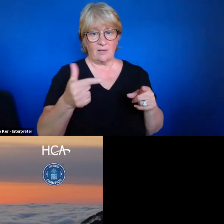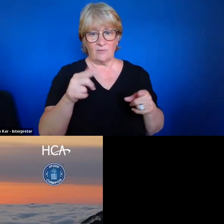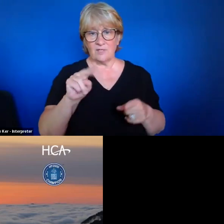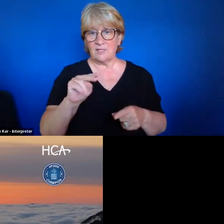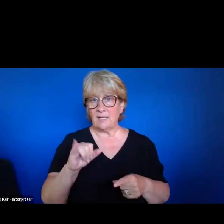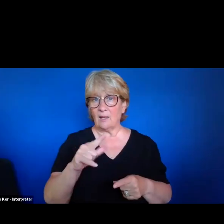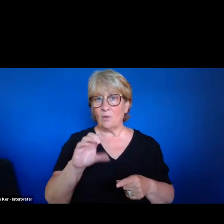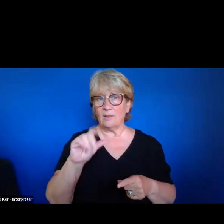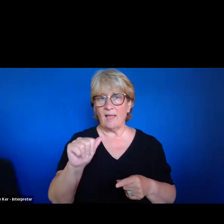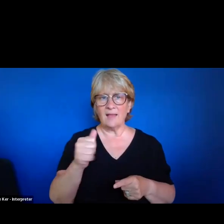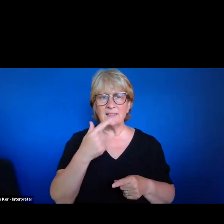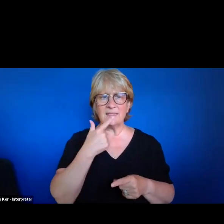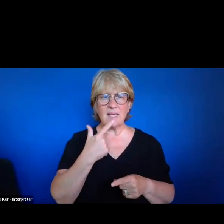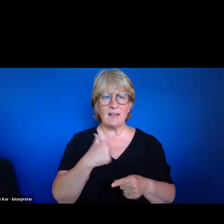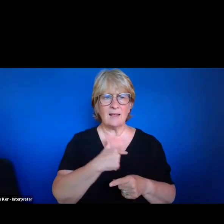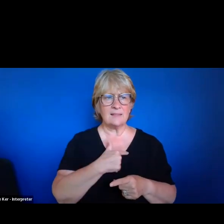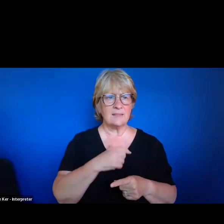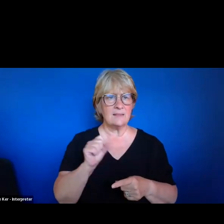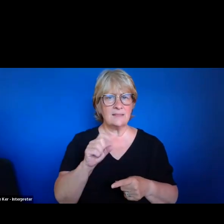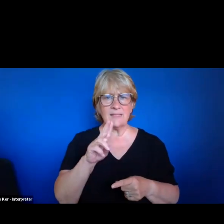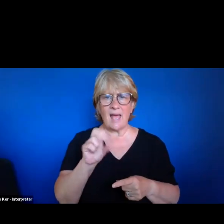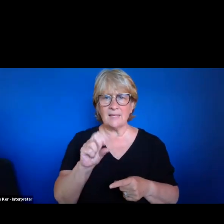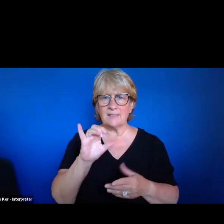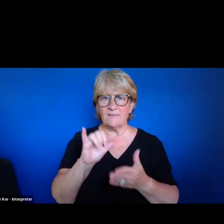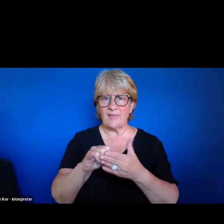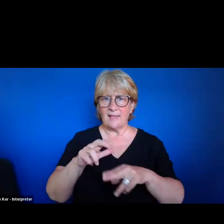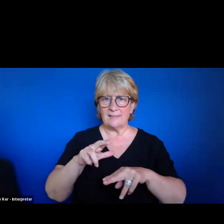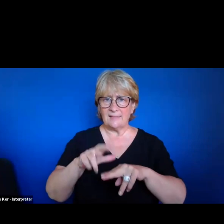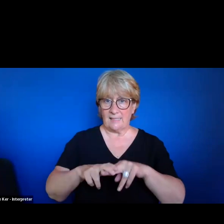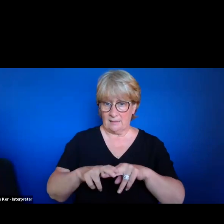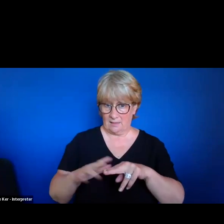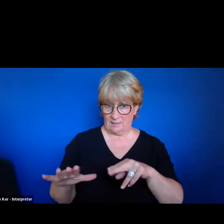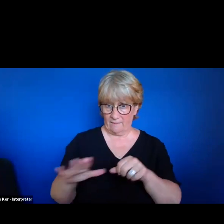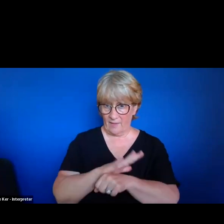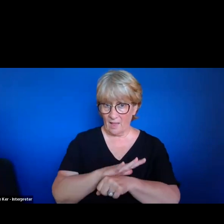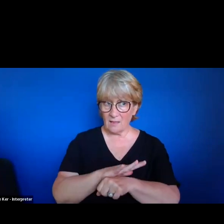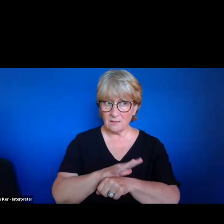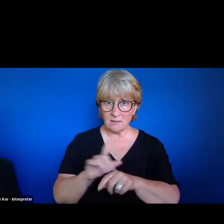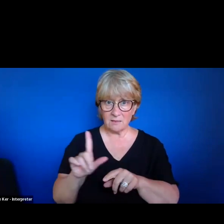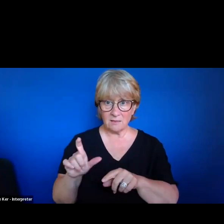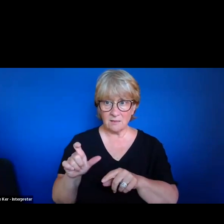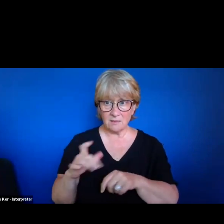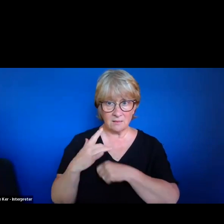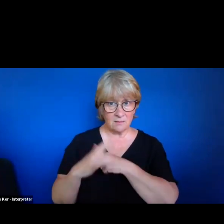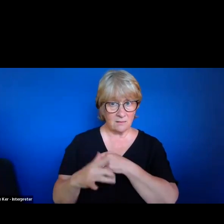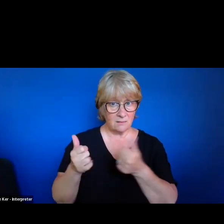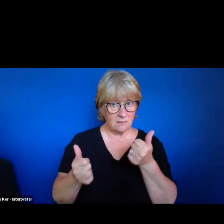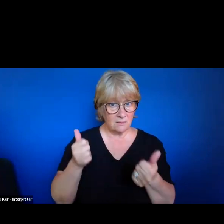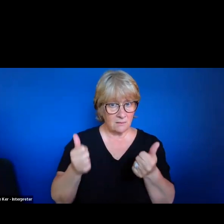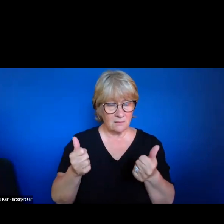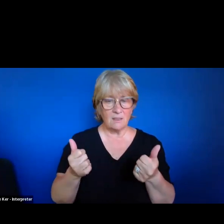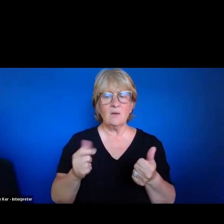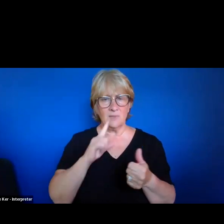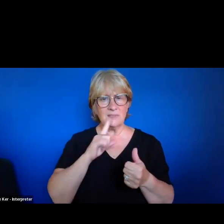tell us what the status is of that seat. If we filled it, I think we have, we definitely